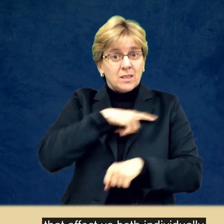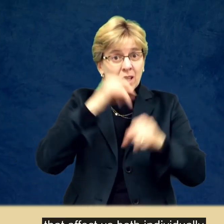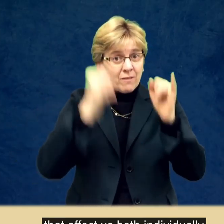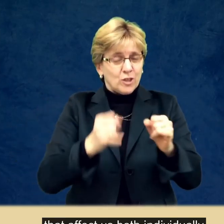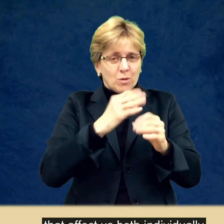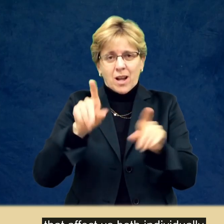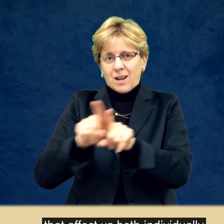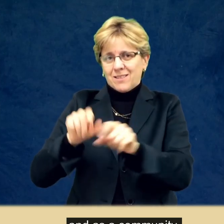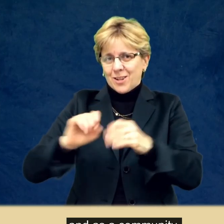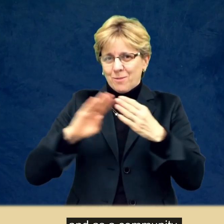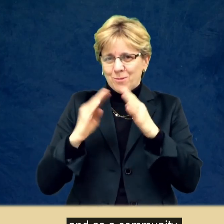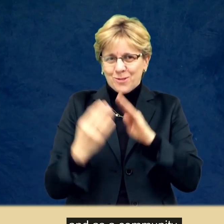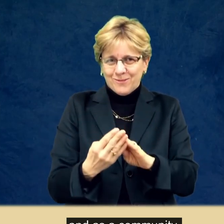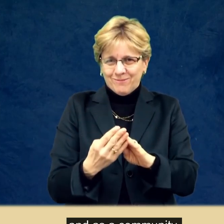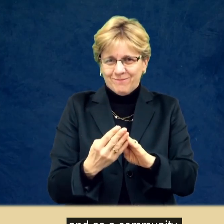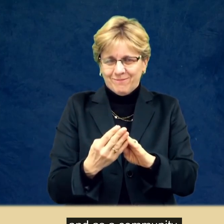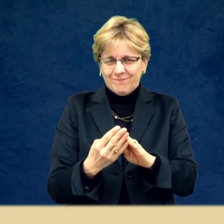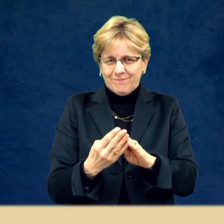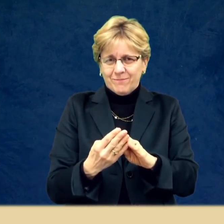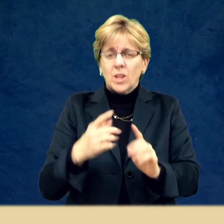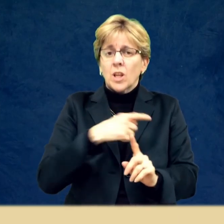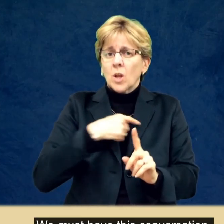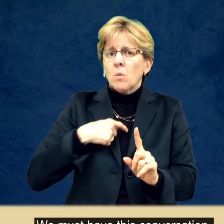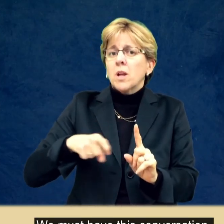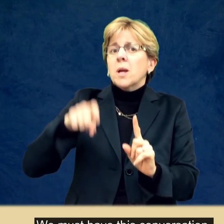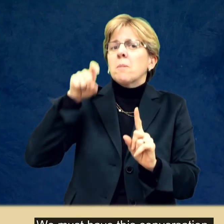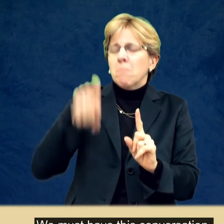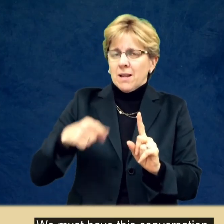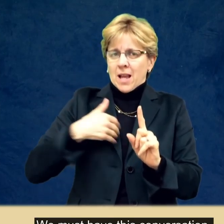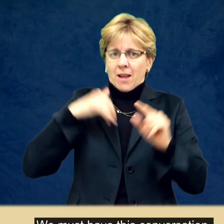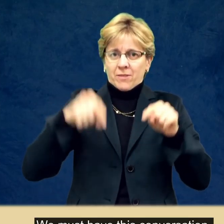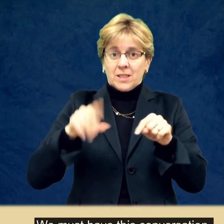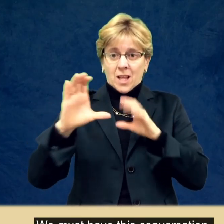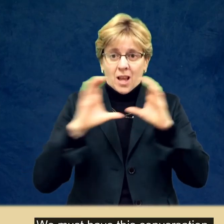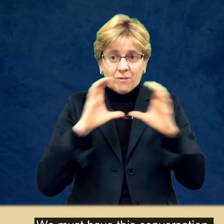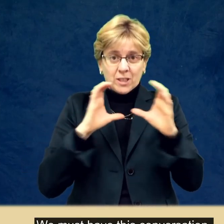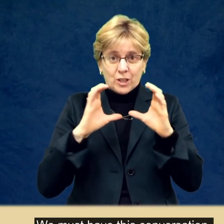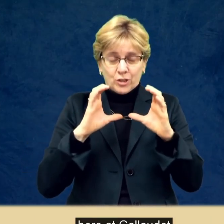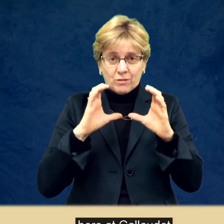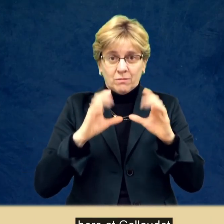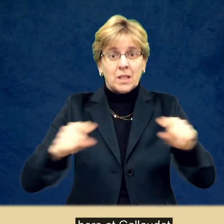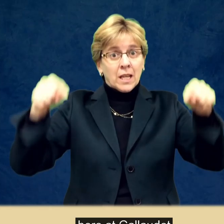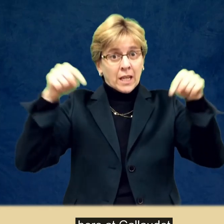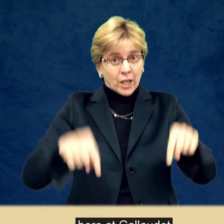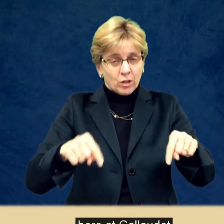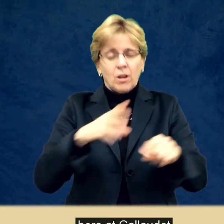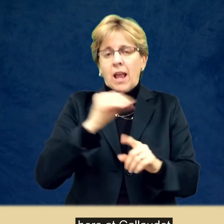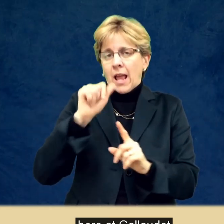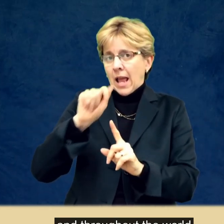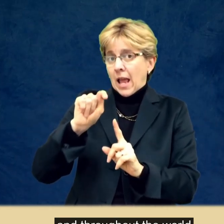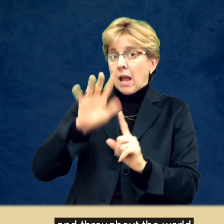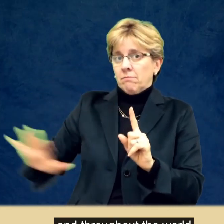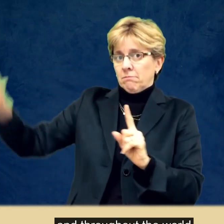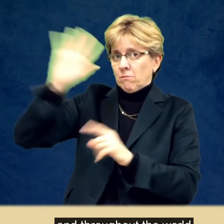individually and as a community. We must have this conversation here at Gallaudet and throughout the